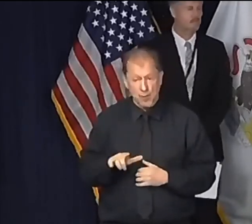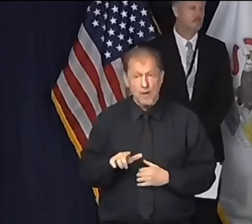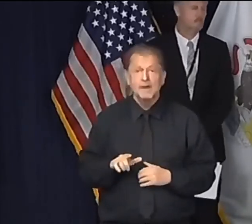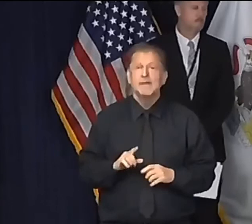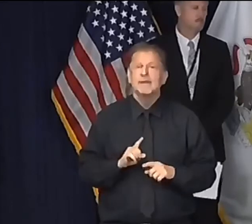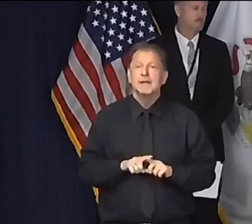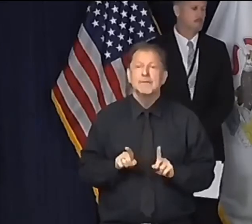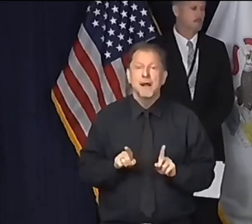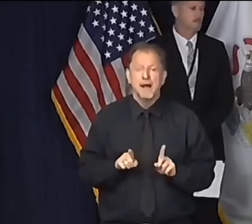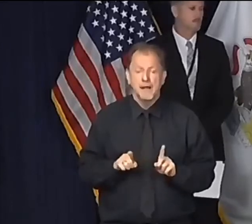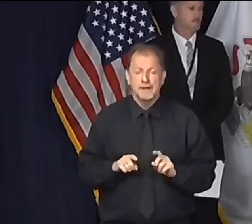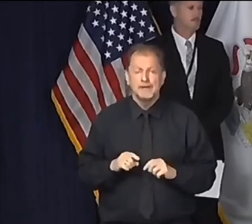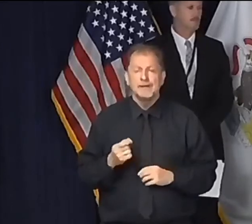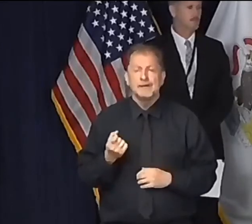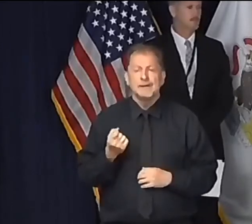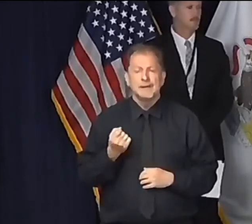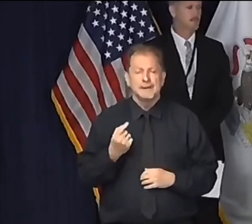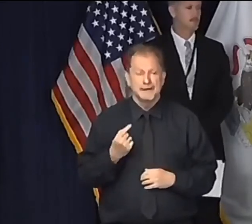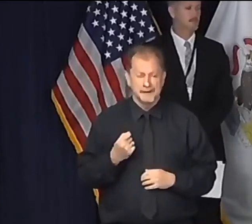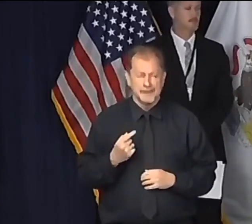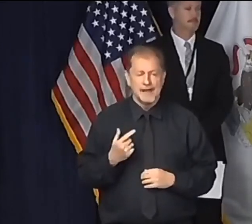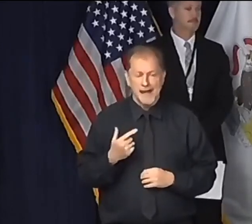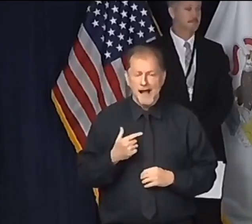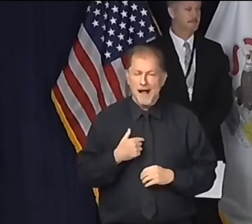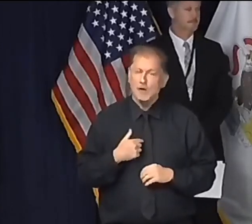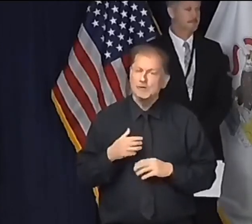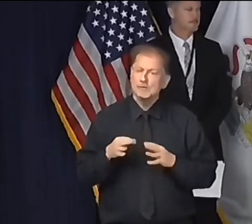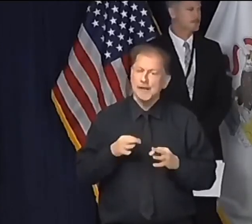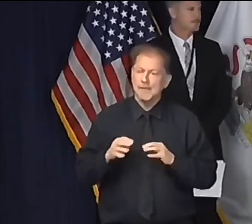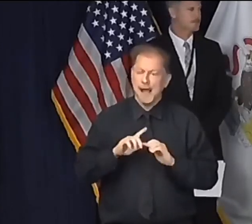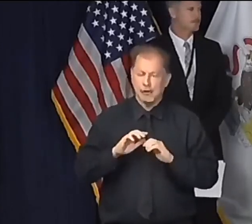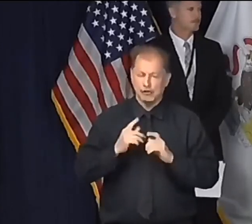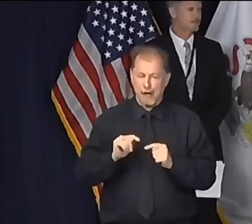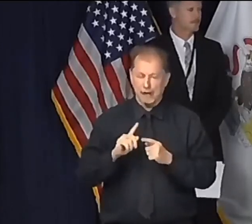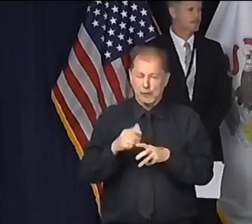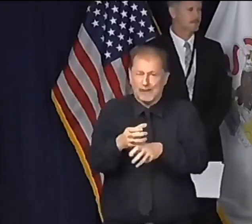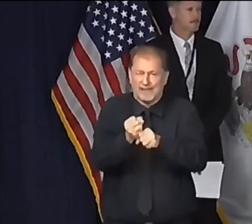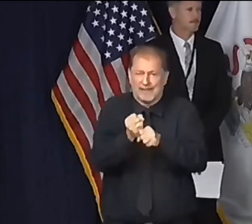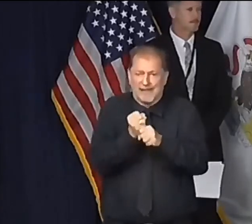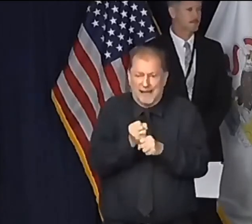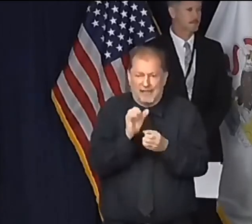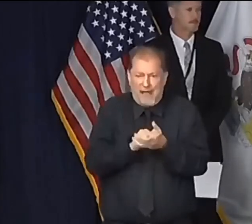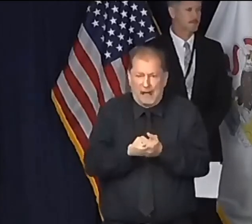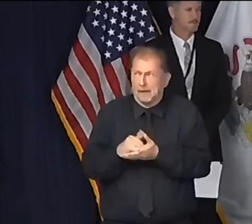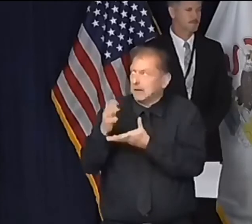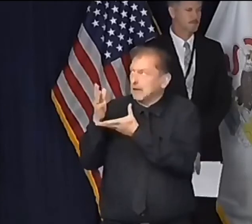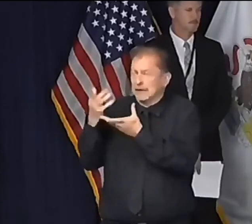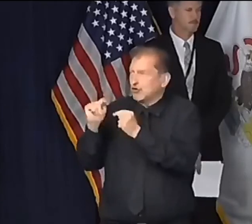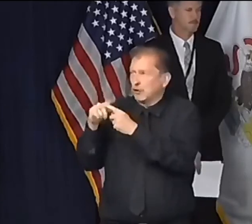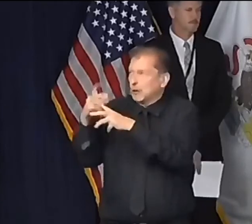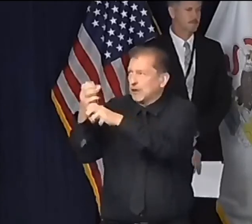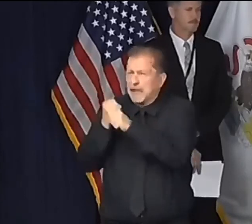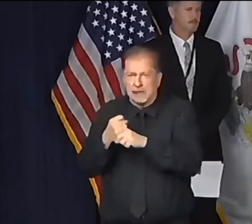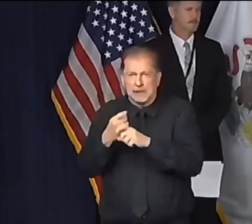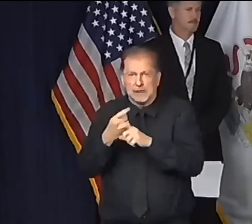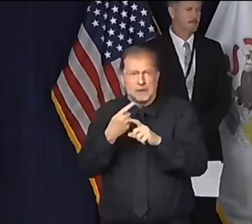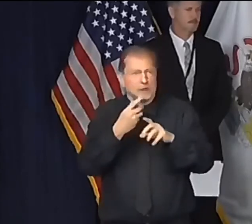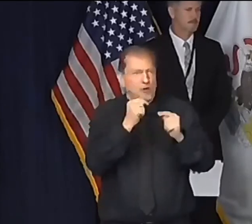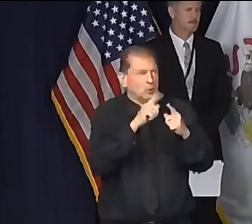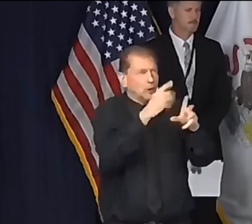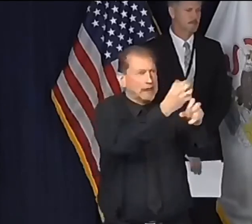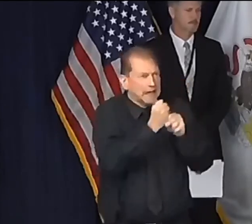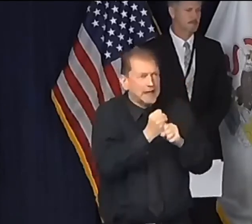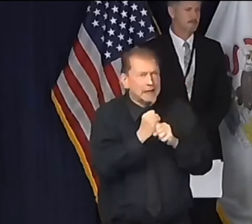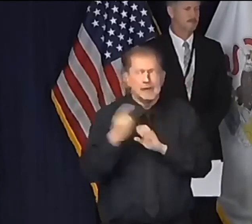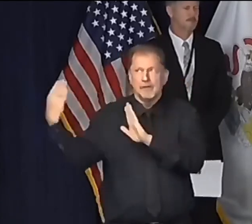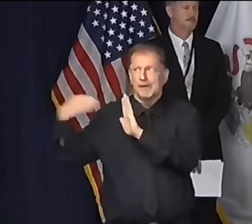just that, you know, this is what I've talked a lot about the supply chain for everything during this COVID-19 crisis, and this is just